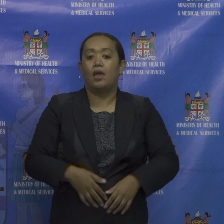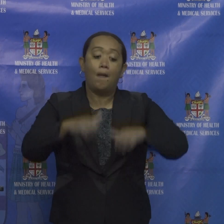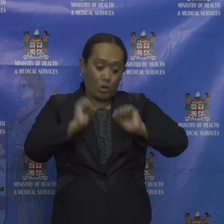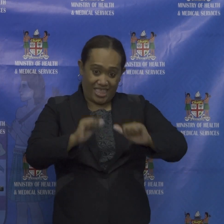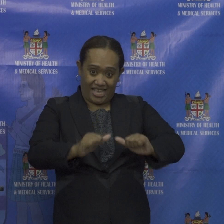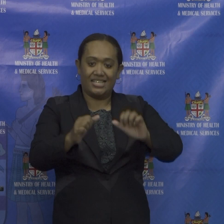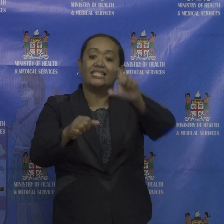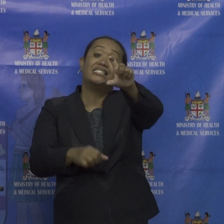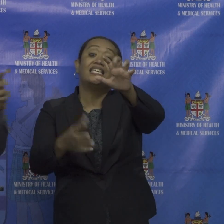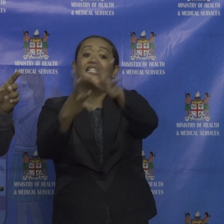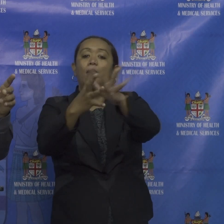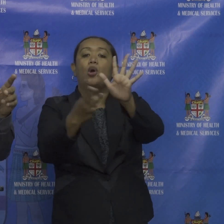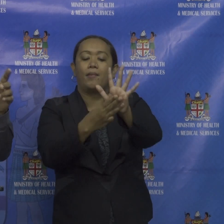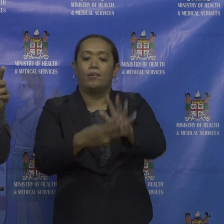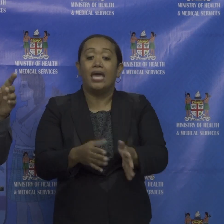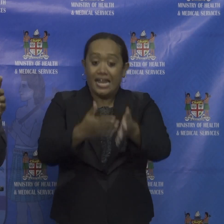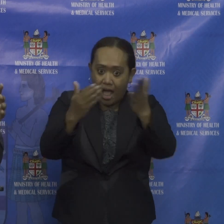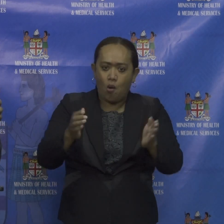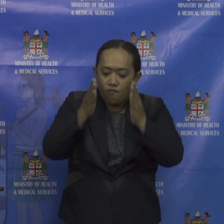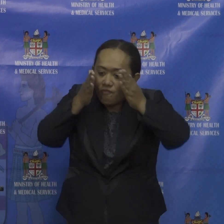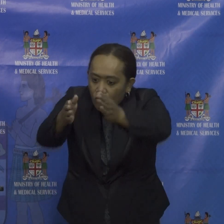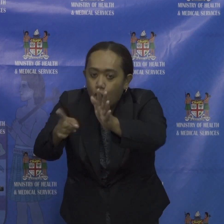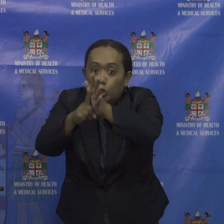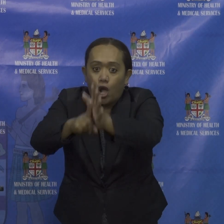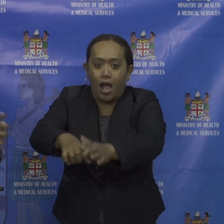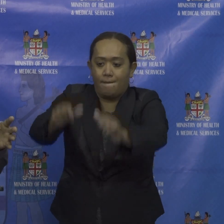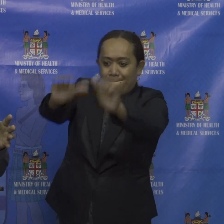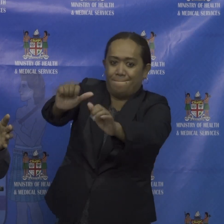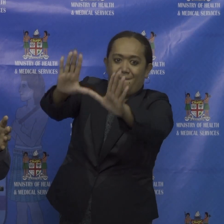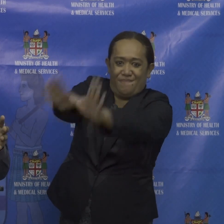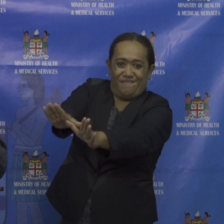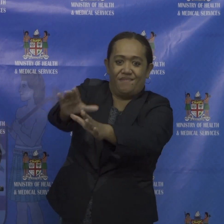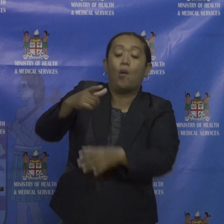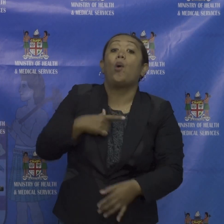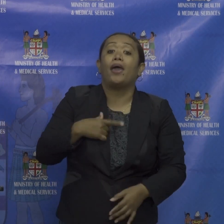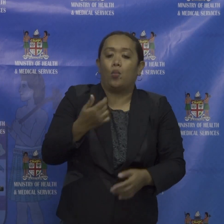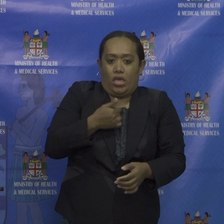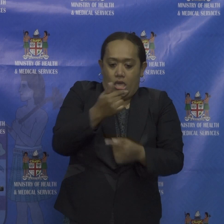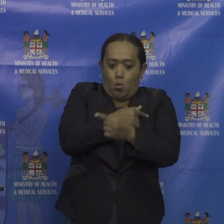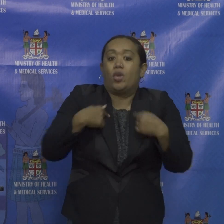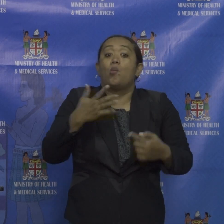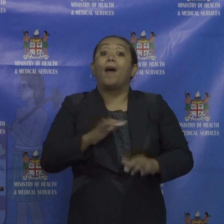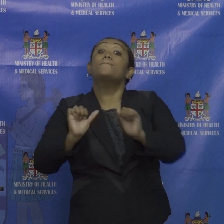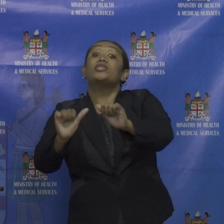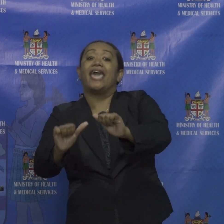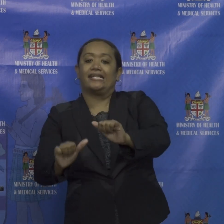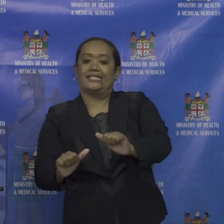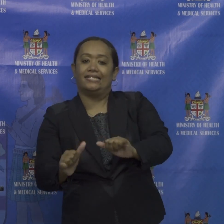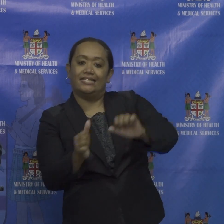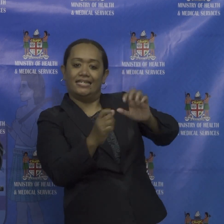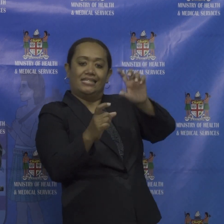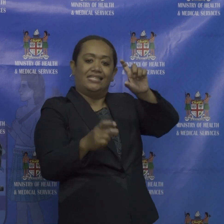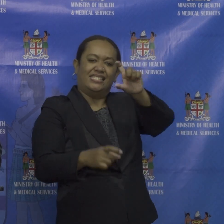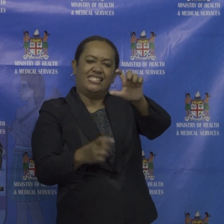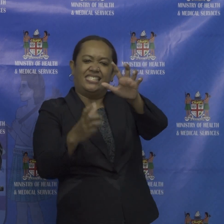CWM. And to protect Lambasa is not that bad because it's across the water. And we have, definitely we're not going to let people go